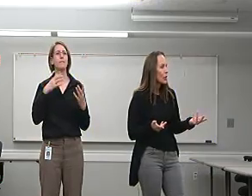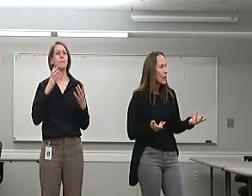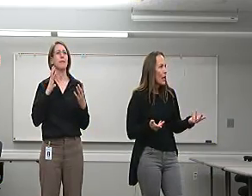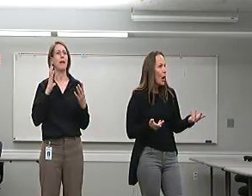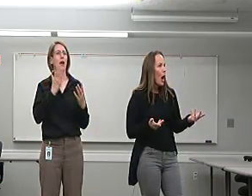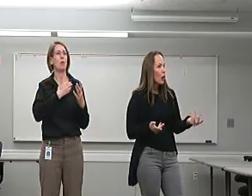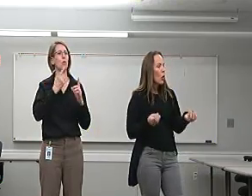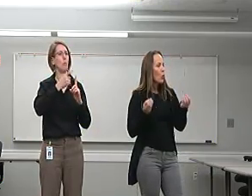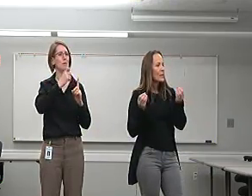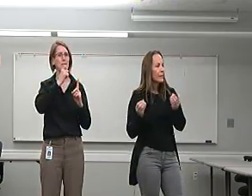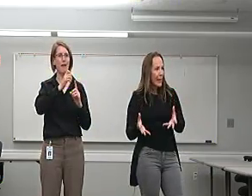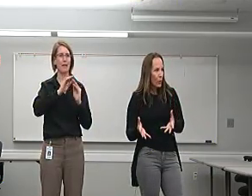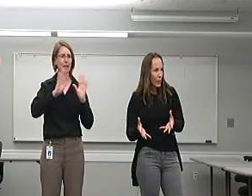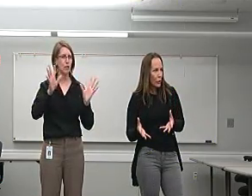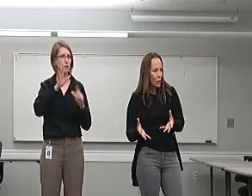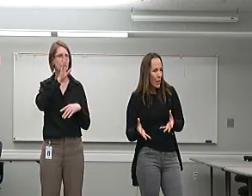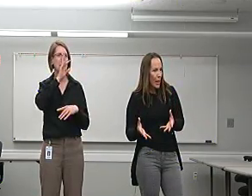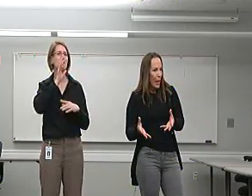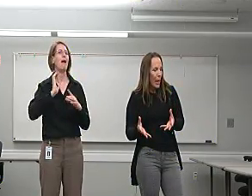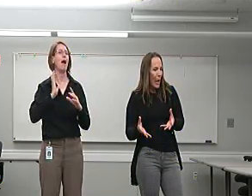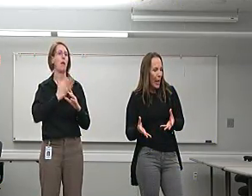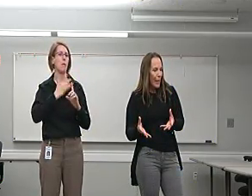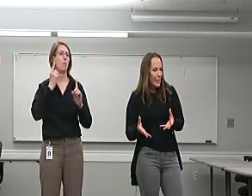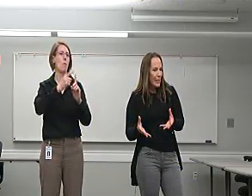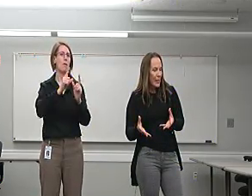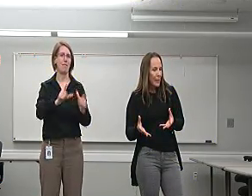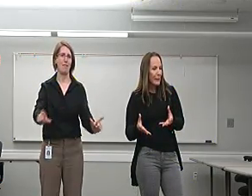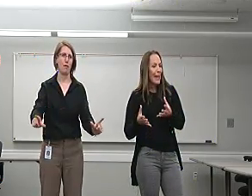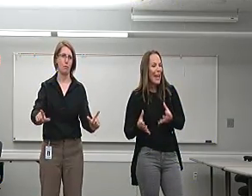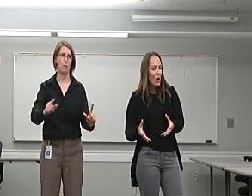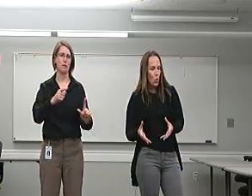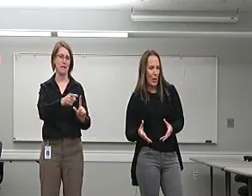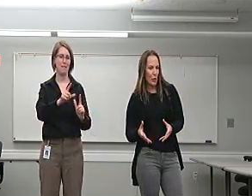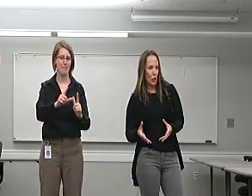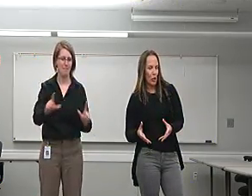was language. And language